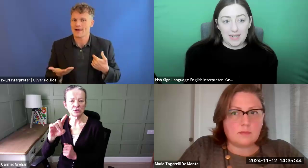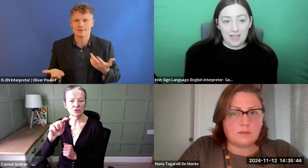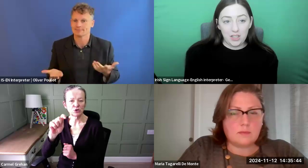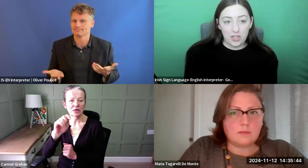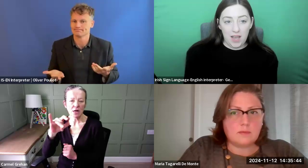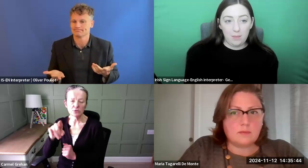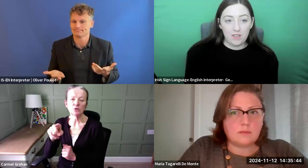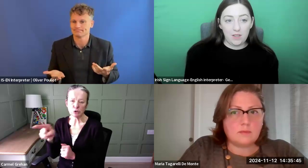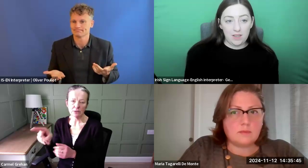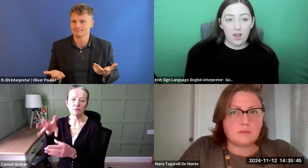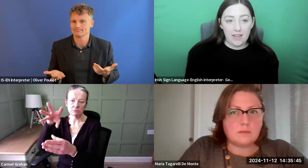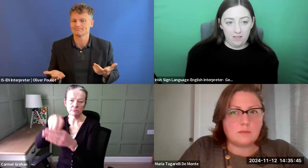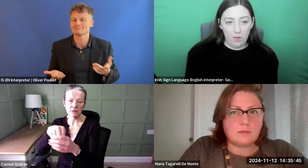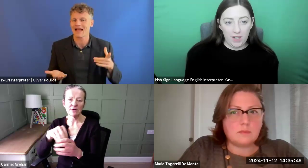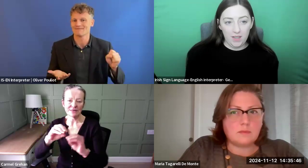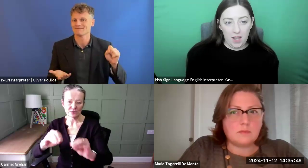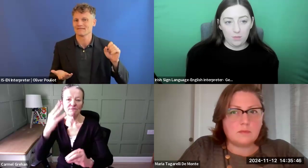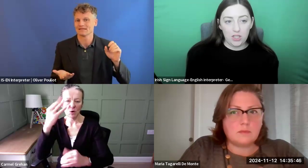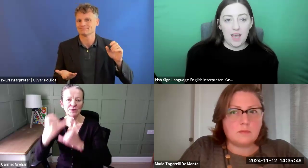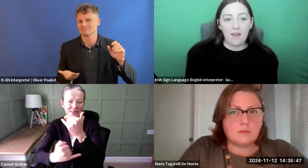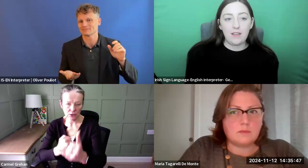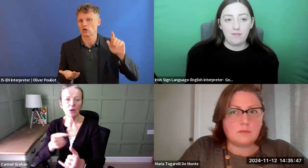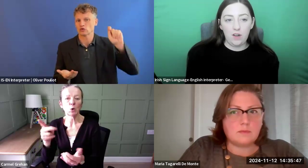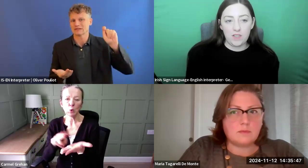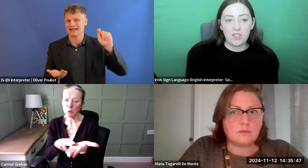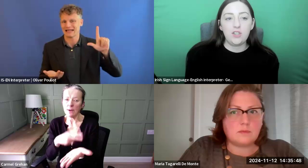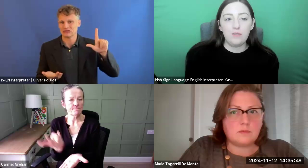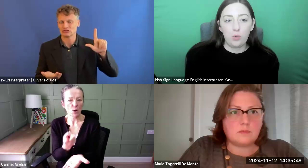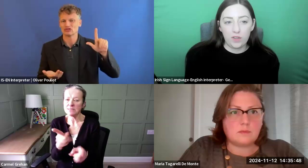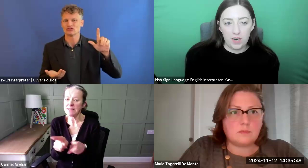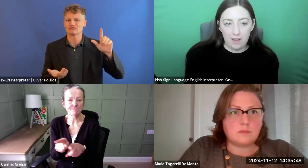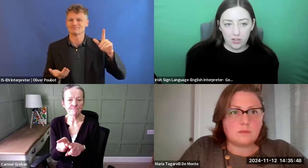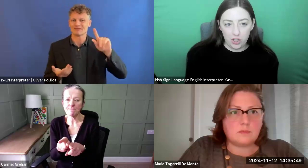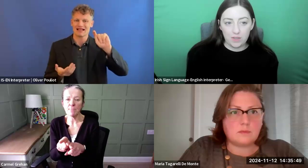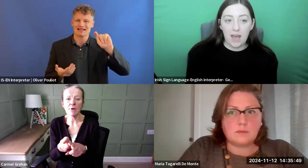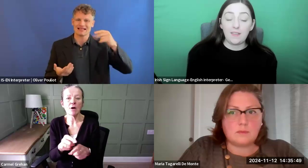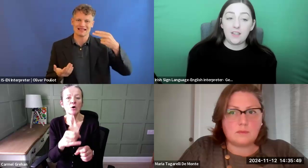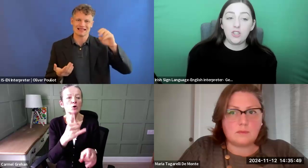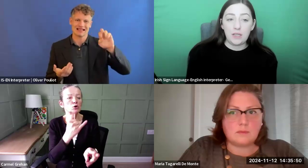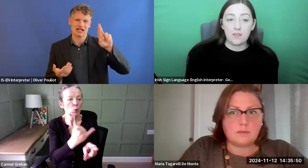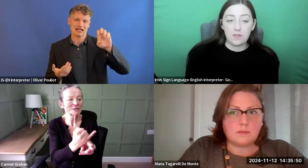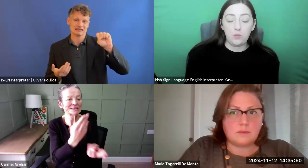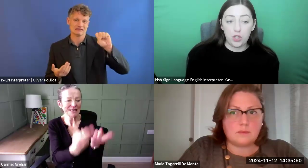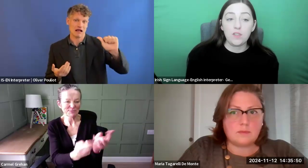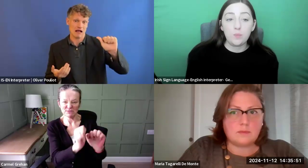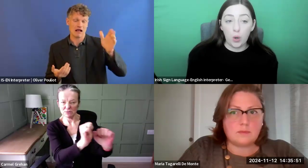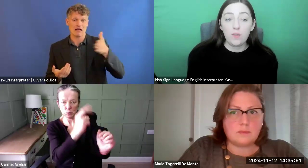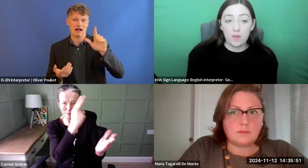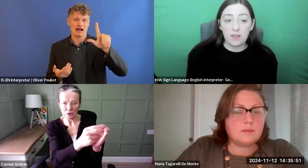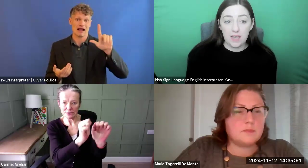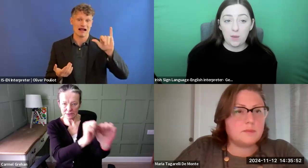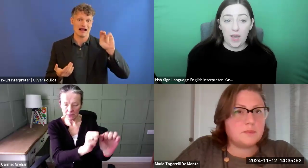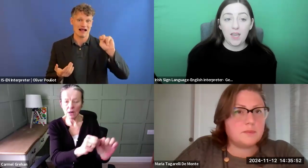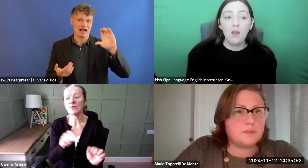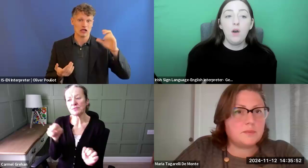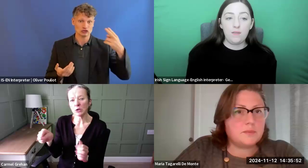So Teresa Lynch is a colleague of mine. She's heavily involved in teaching fourth year level students, and I think she uses both